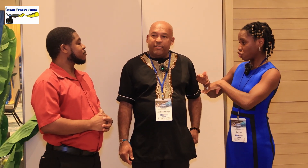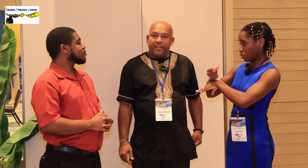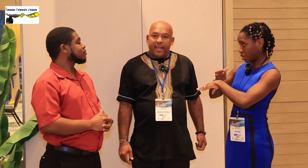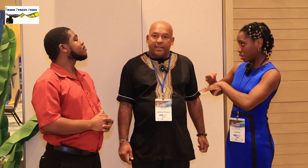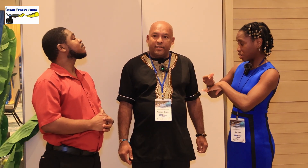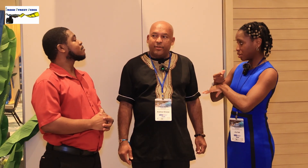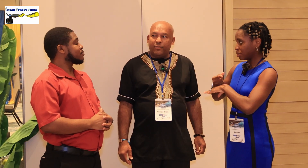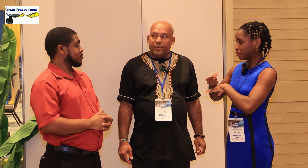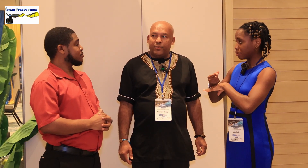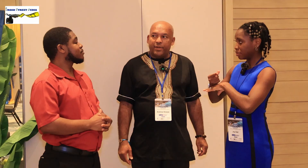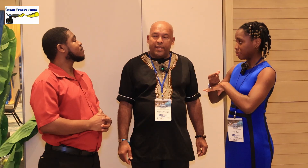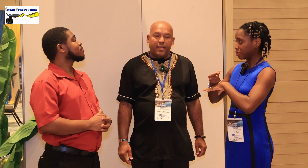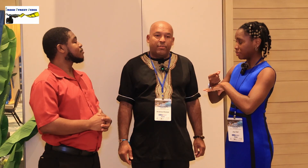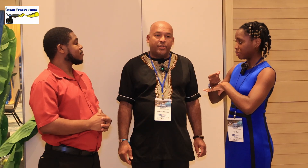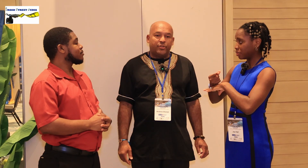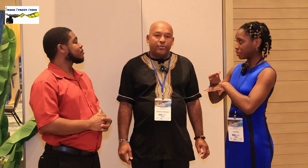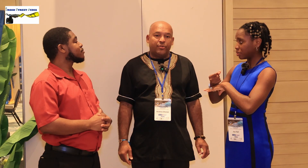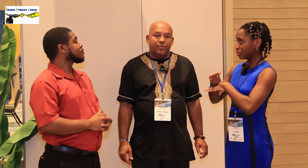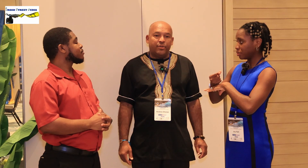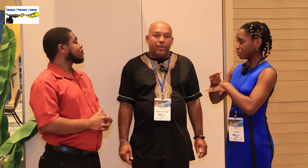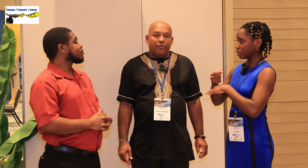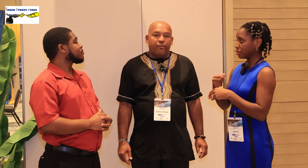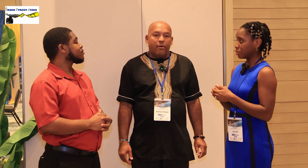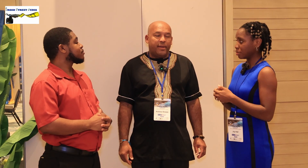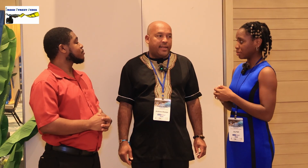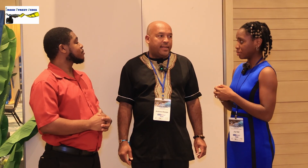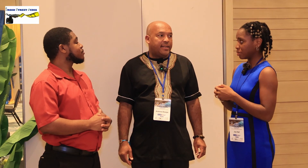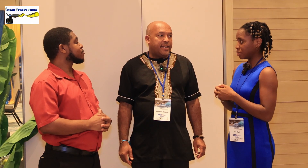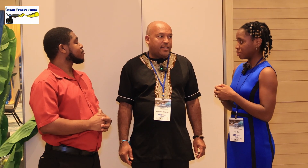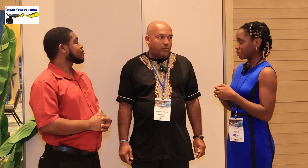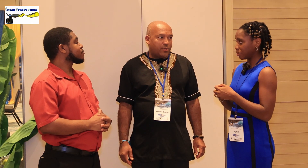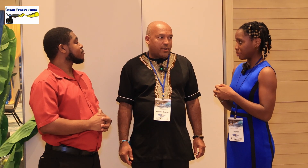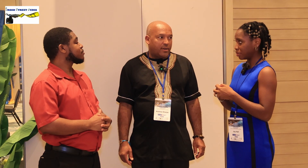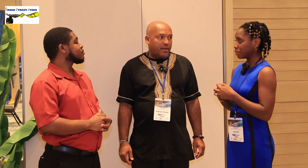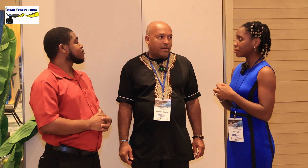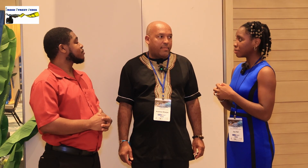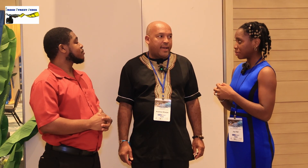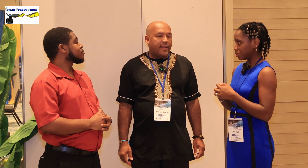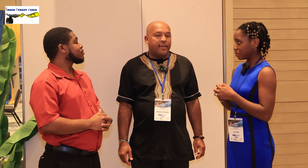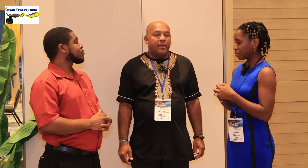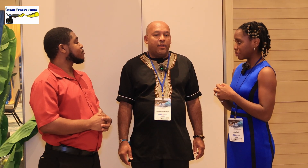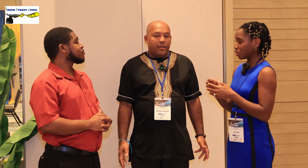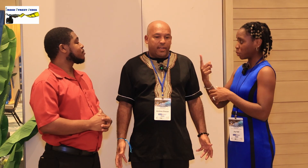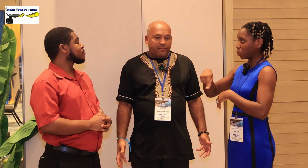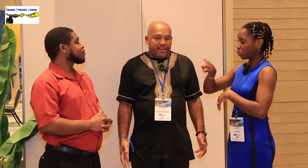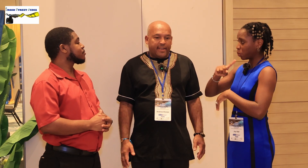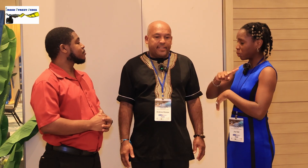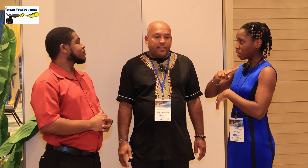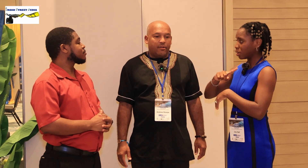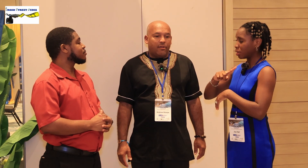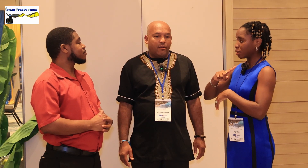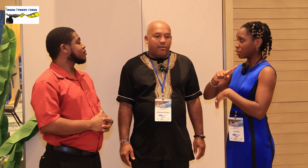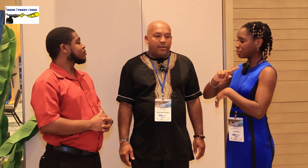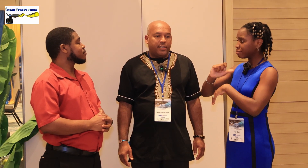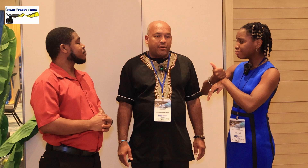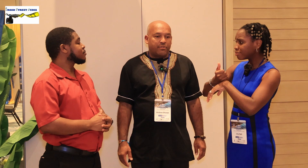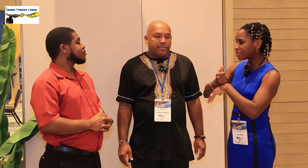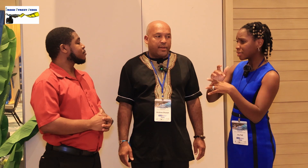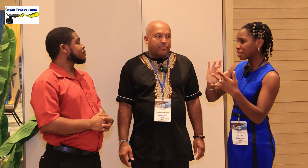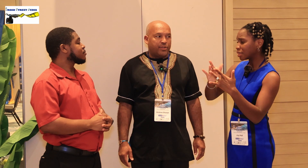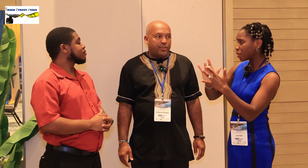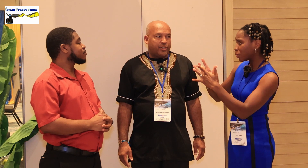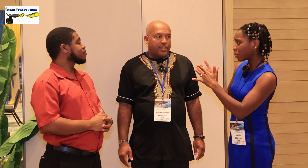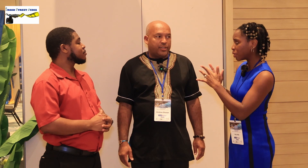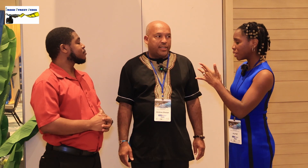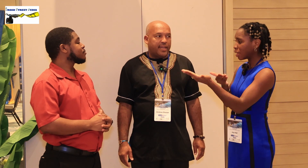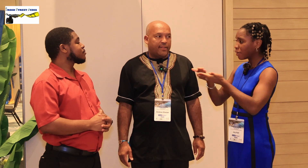out of that, we were able to formulate the network by inviting all the